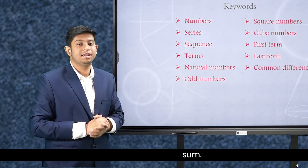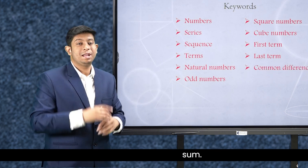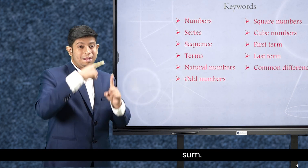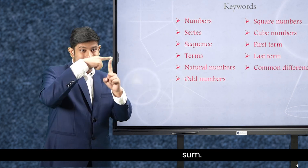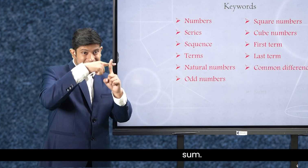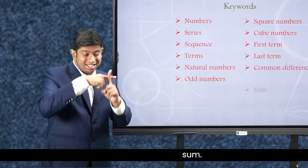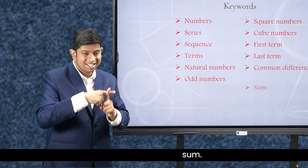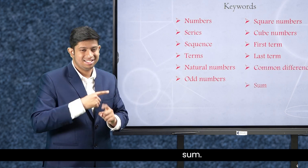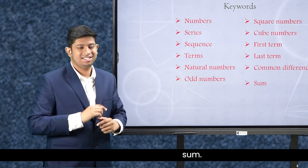sum.